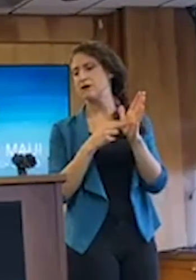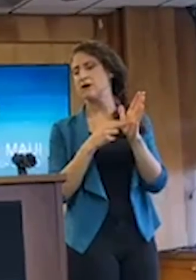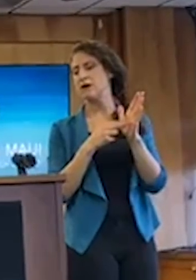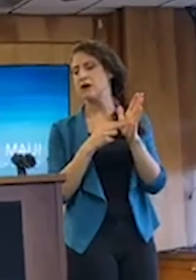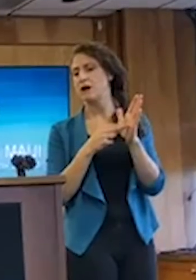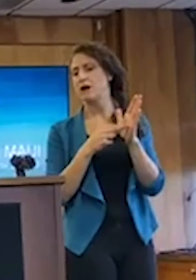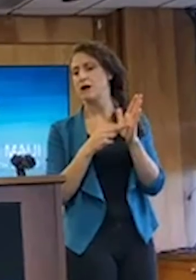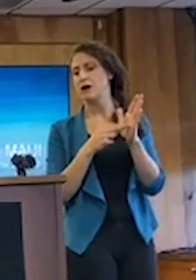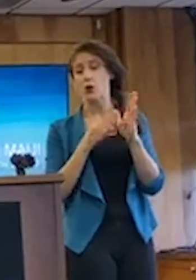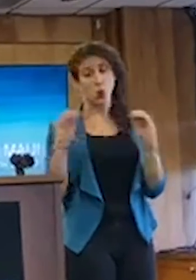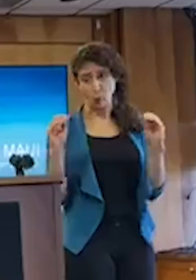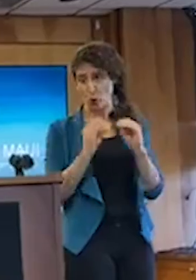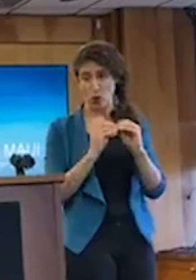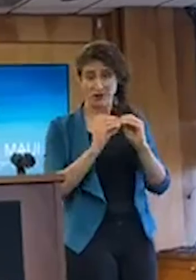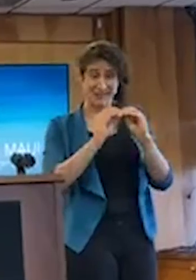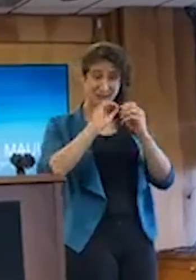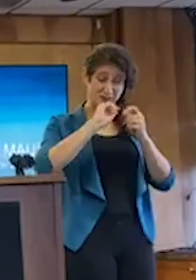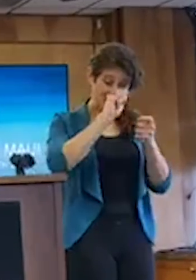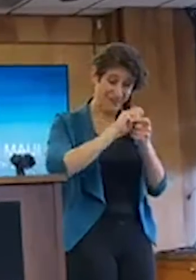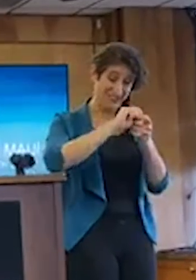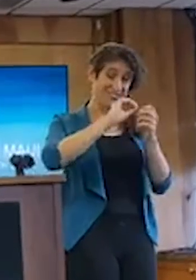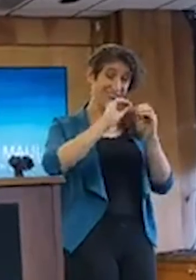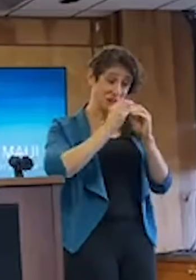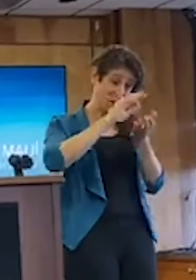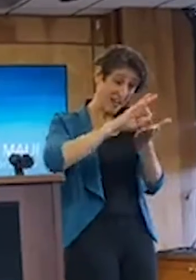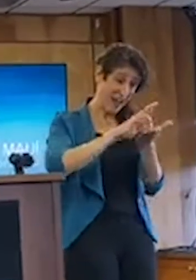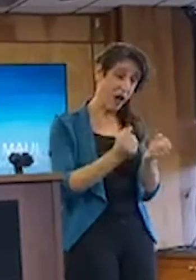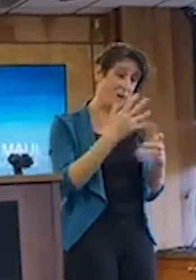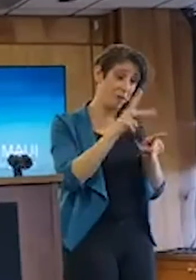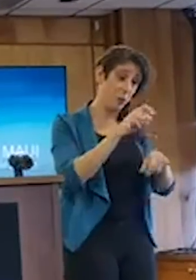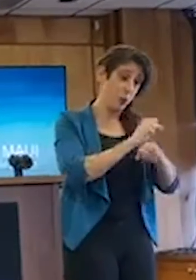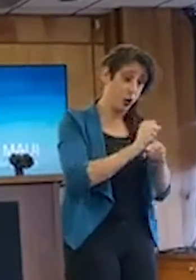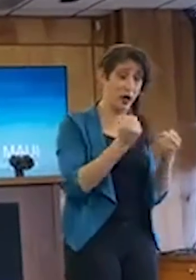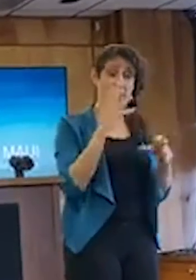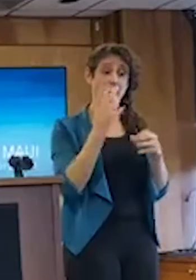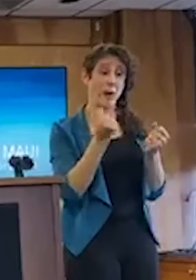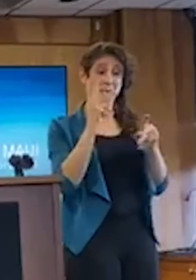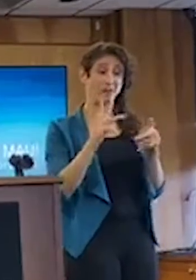no specific numbers right now. So. No, I do not have exact numbers because it's a very fluent